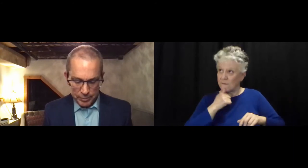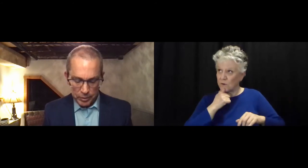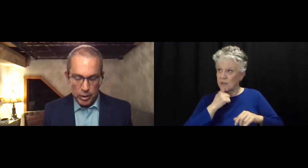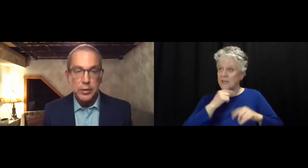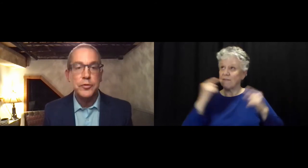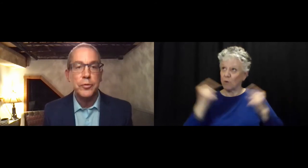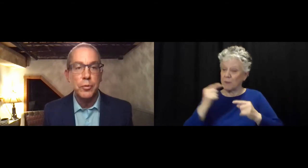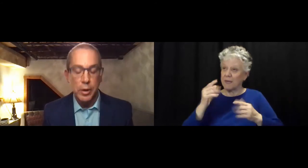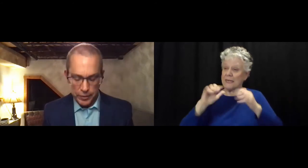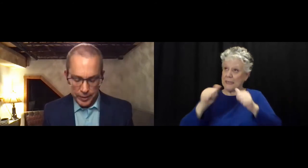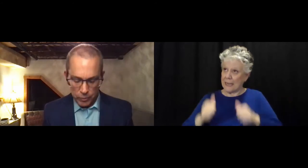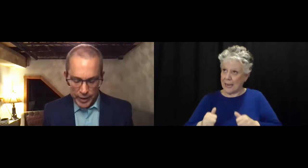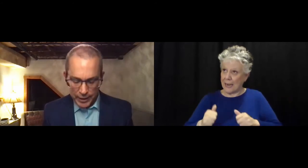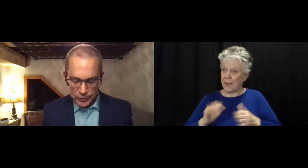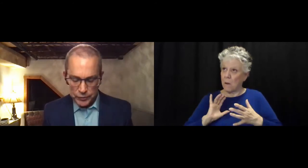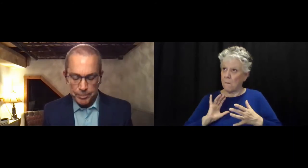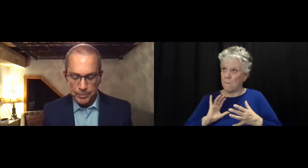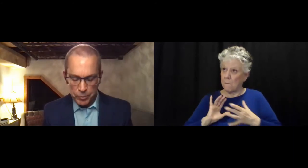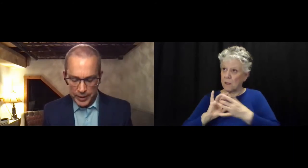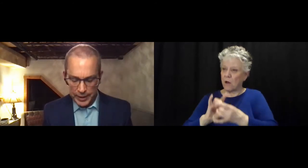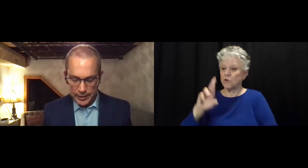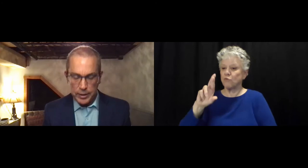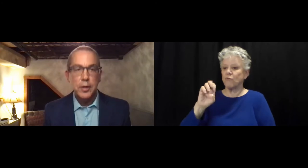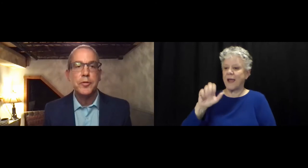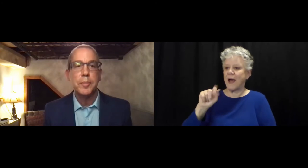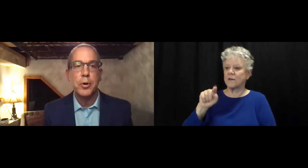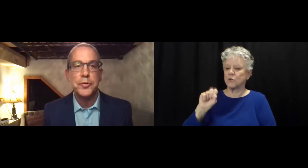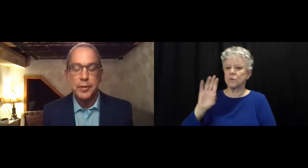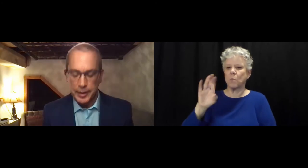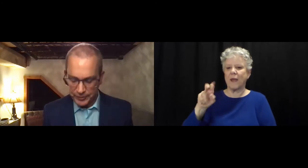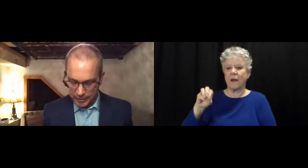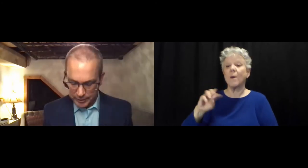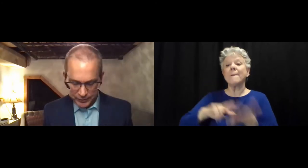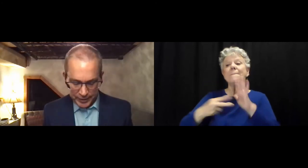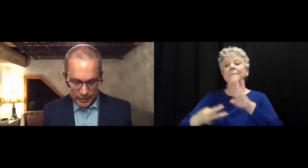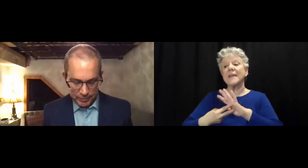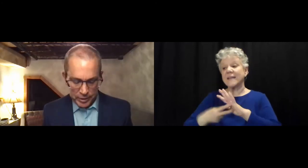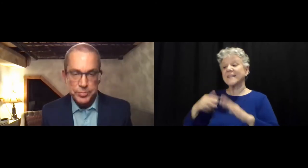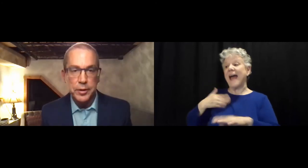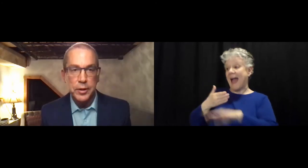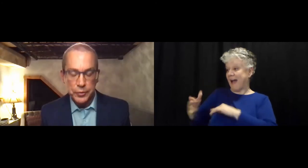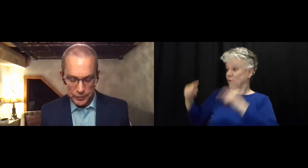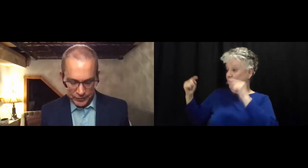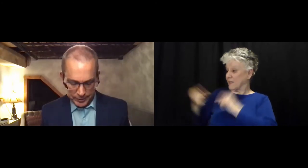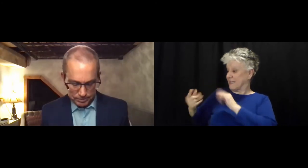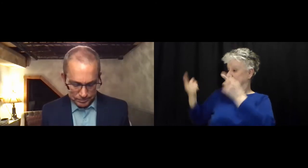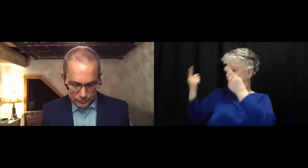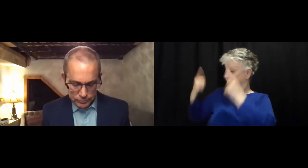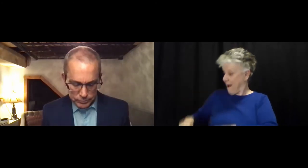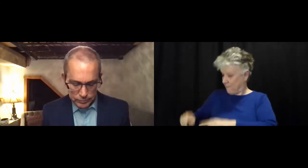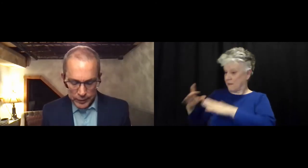decay belong to the reatus poenae, to the post-lapsarian state of punishment due to